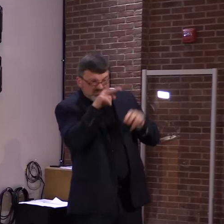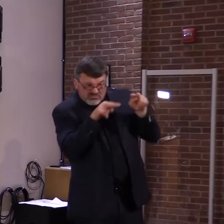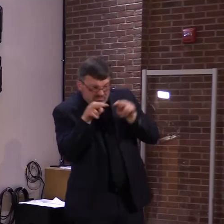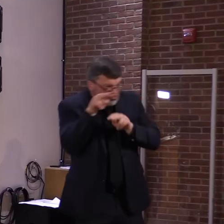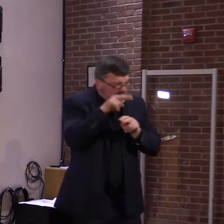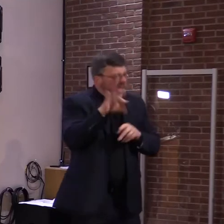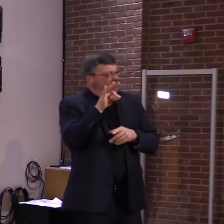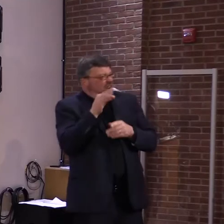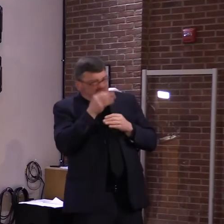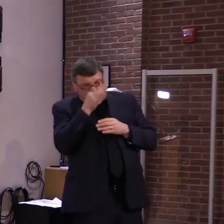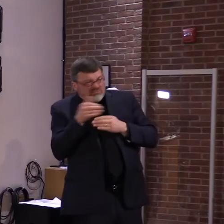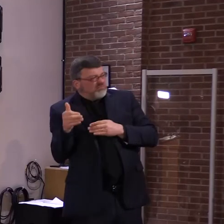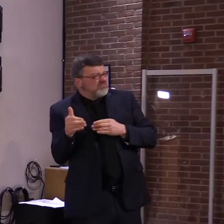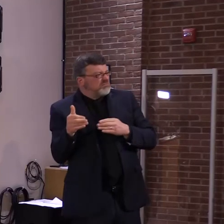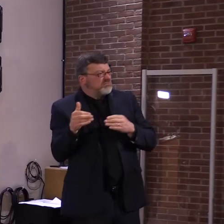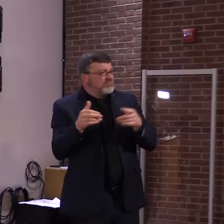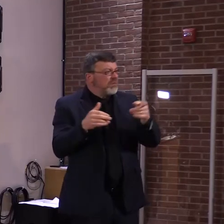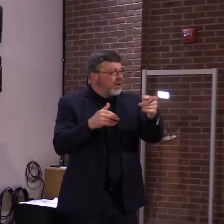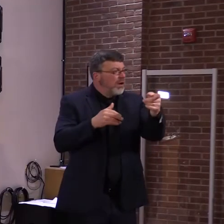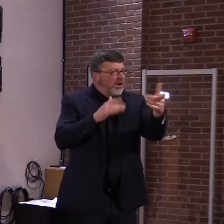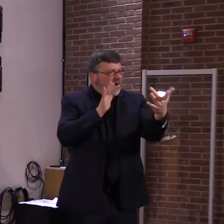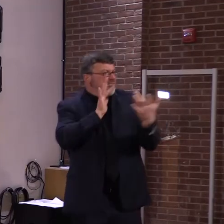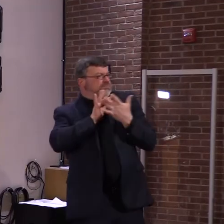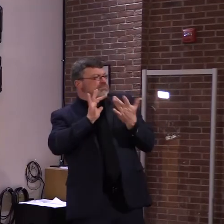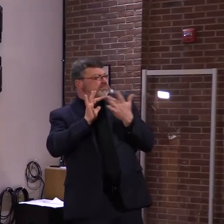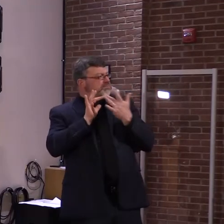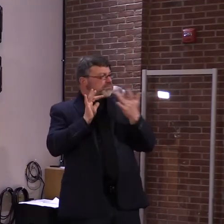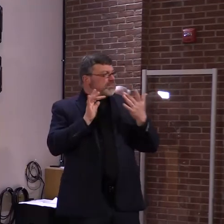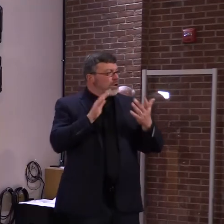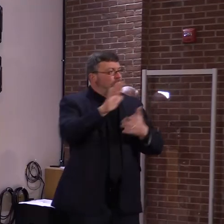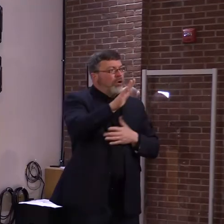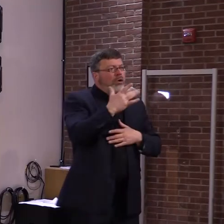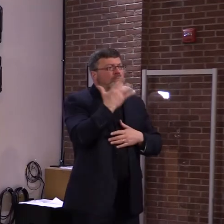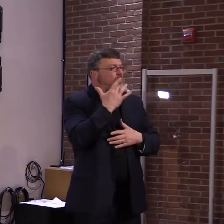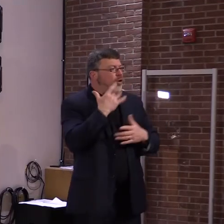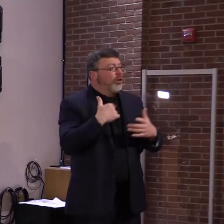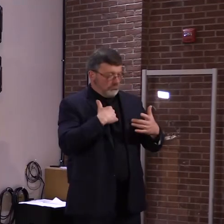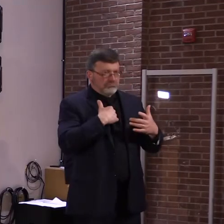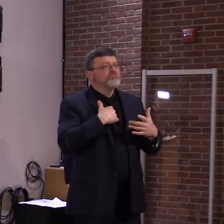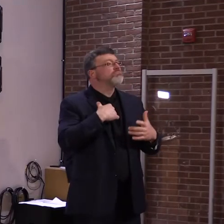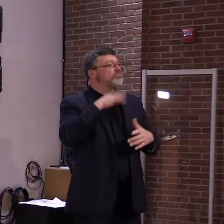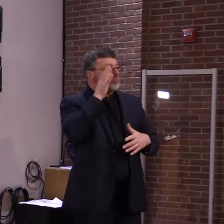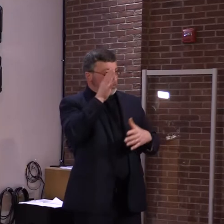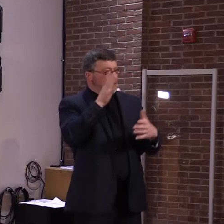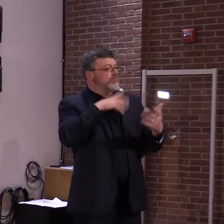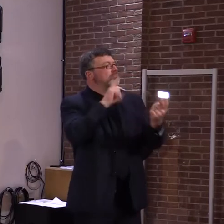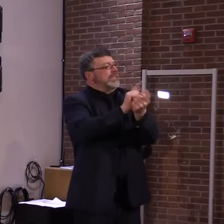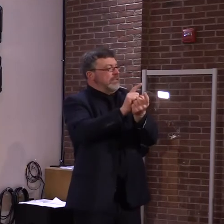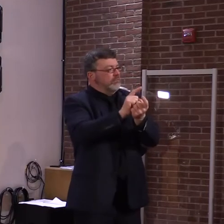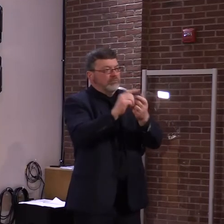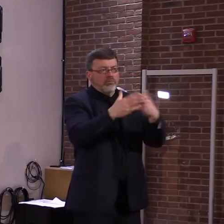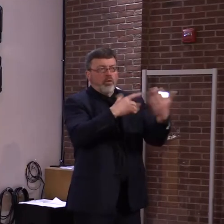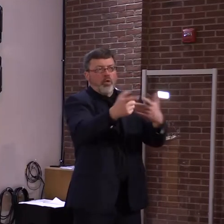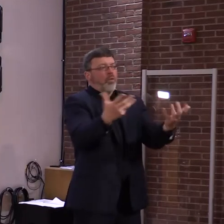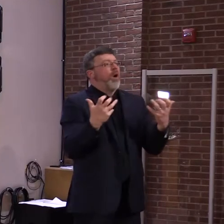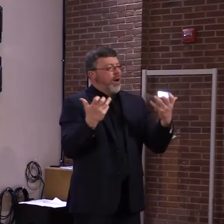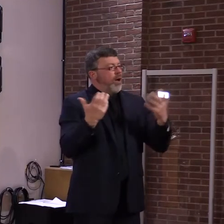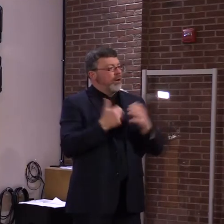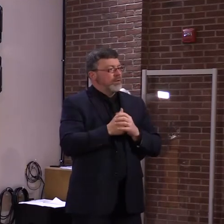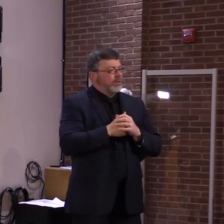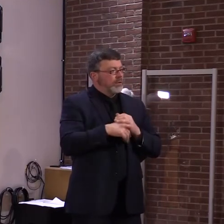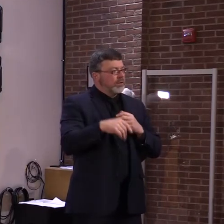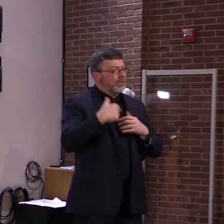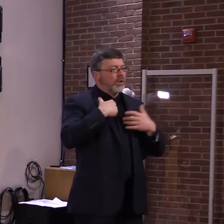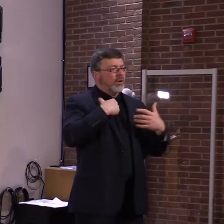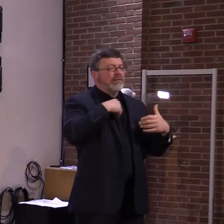let us know, because we do intend to meet you where you are, make it as easy as possible, so there's no excuses for